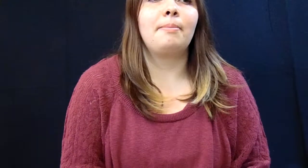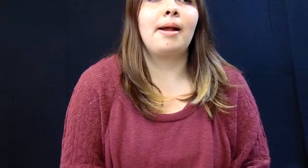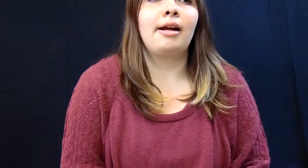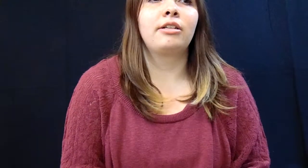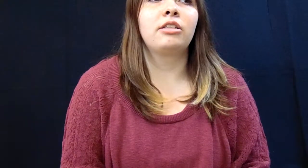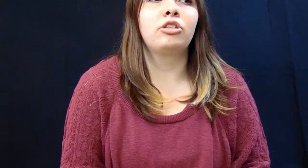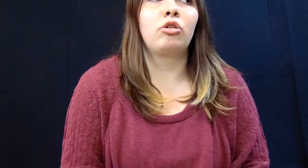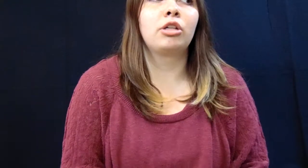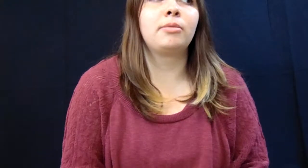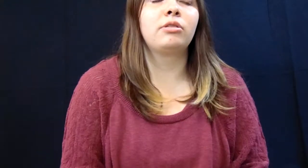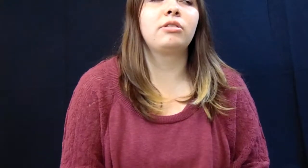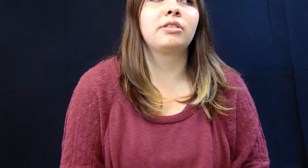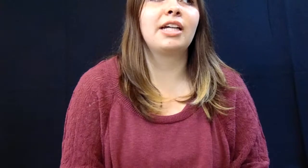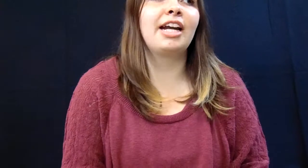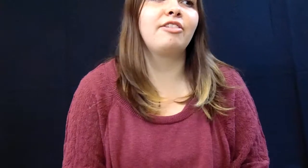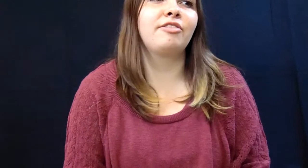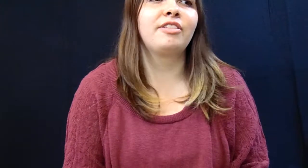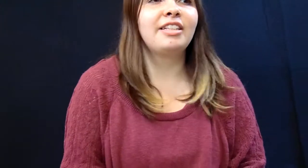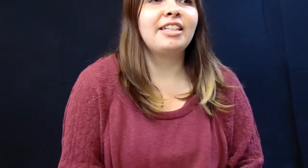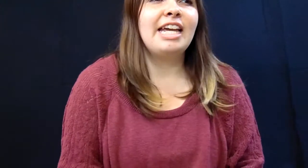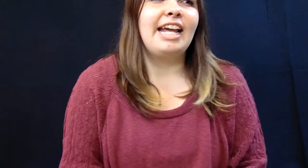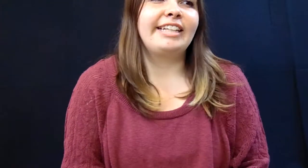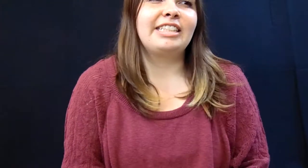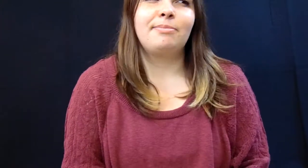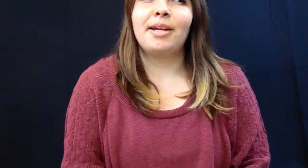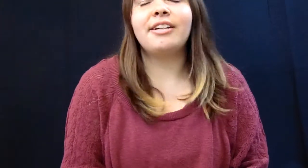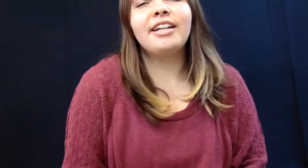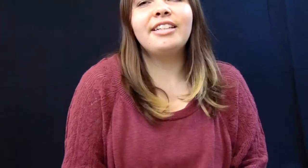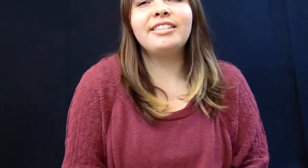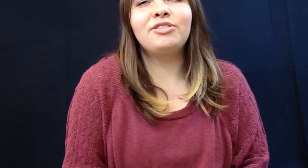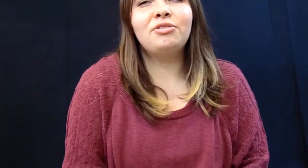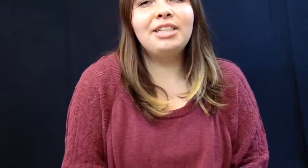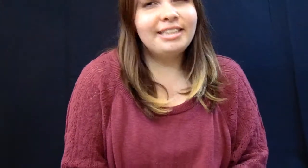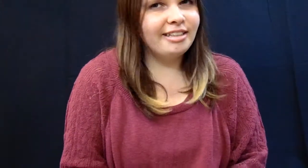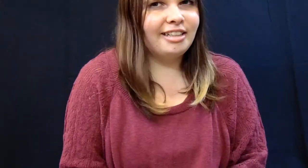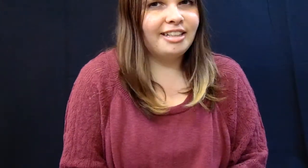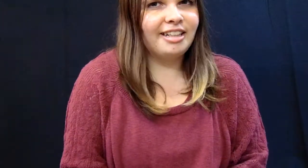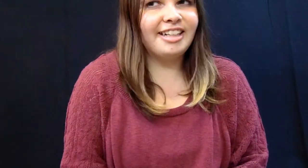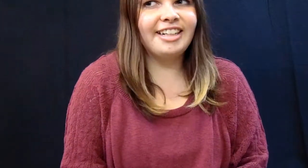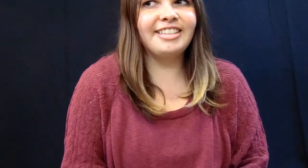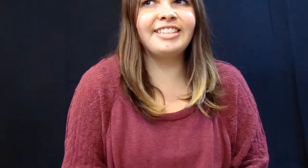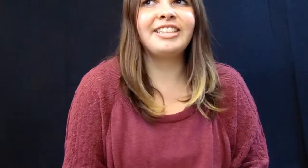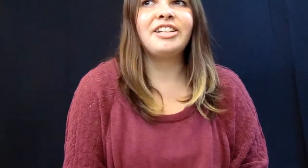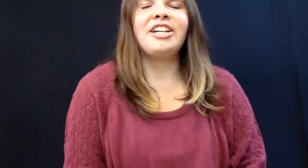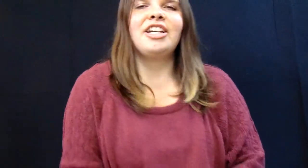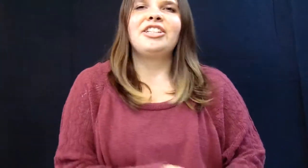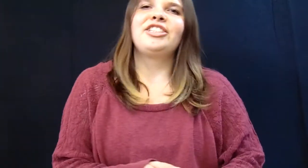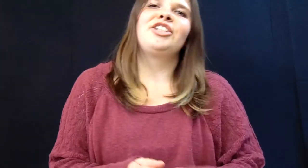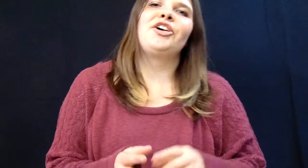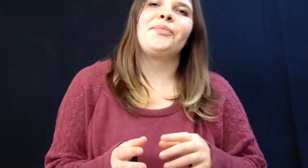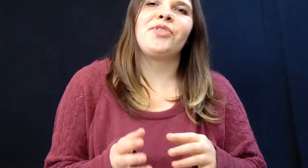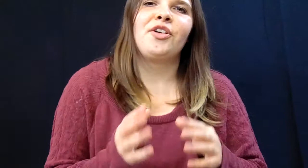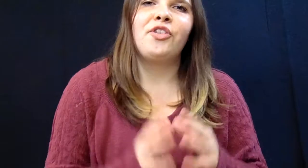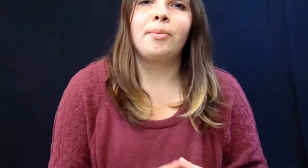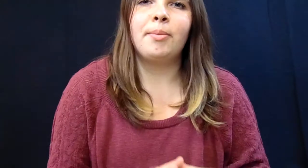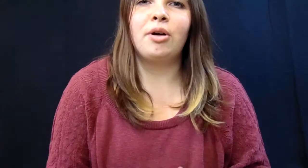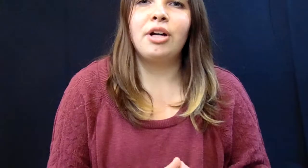a paranormal kind of experience recently I guess so for Memorial